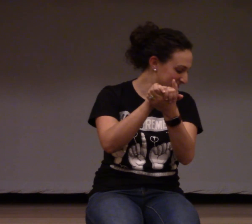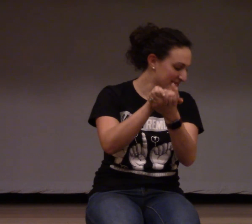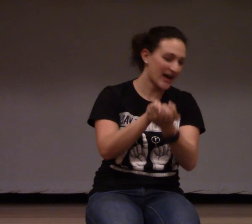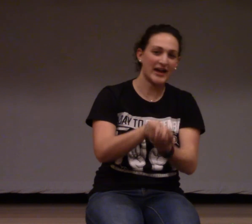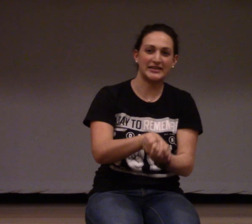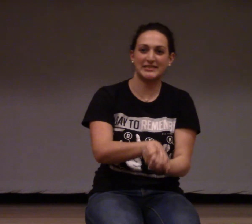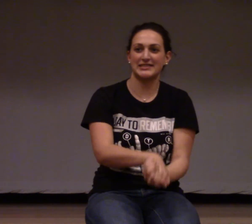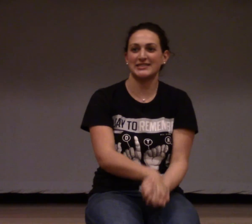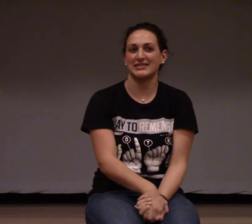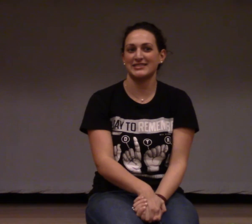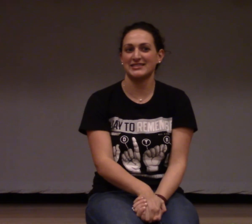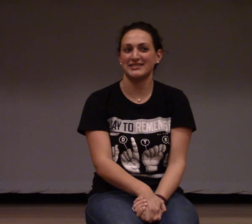Eggs.